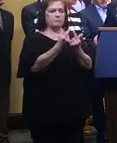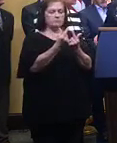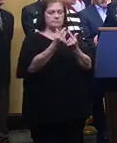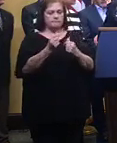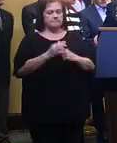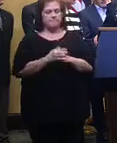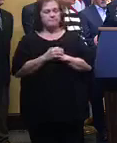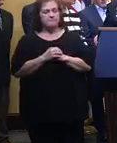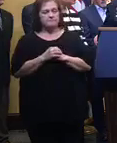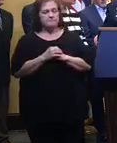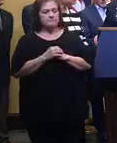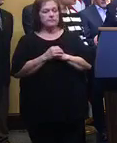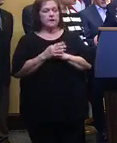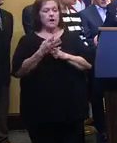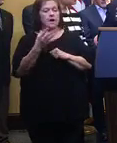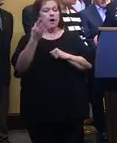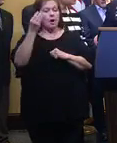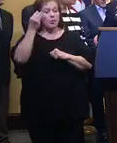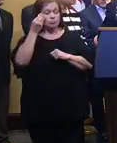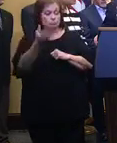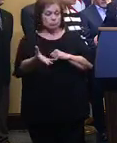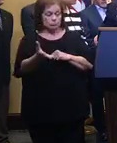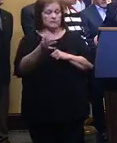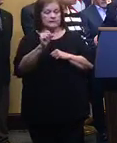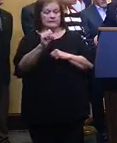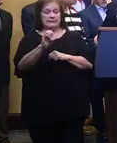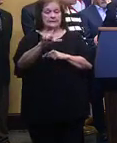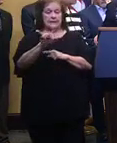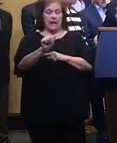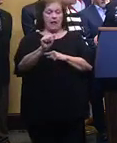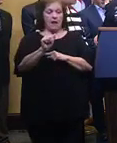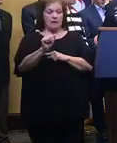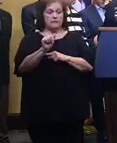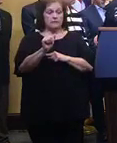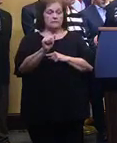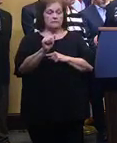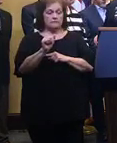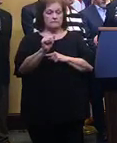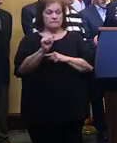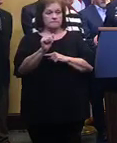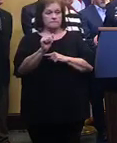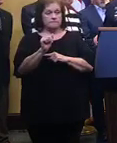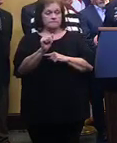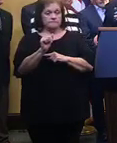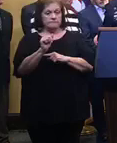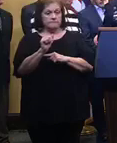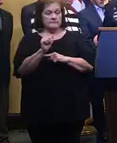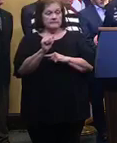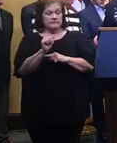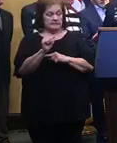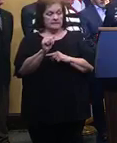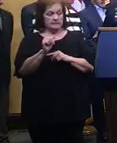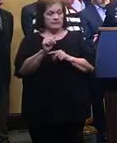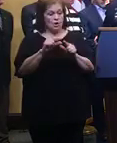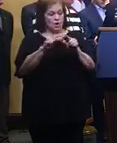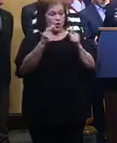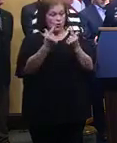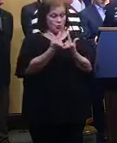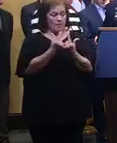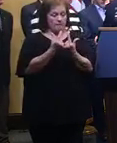projects. I will also tell you, SELA is just a small but very visible